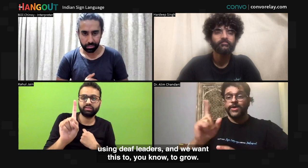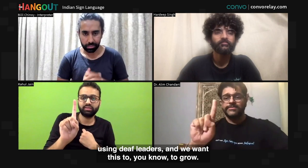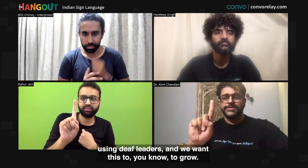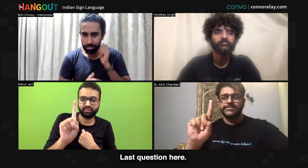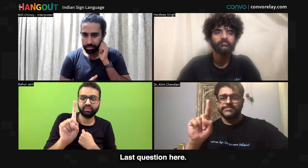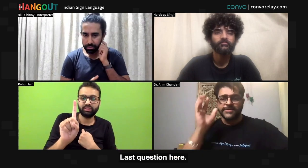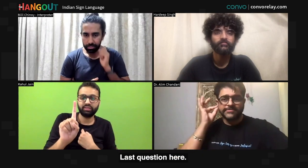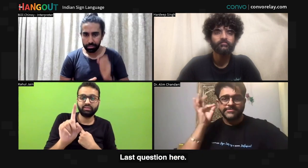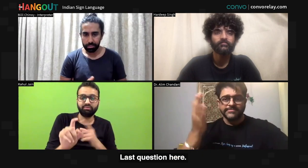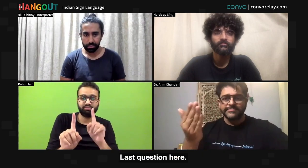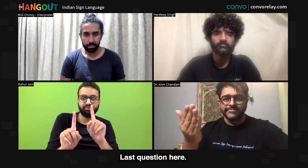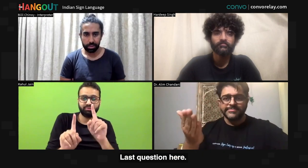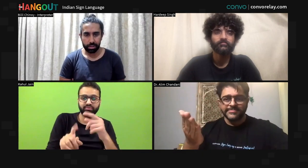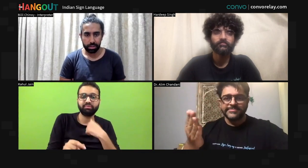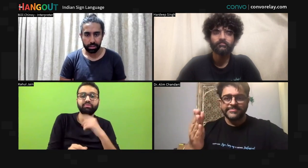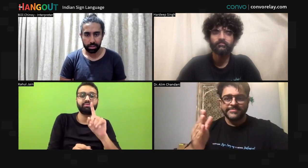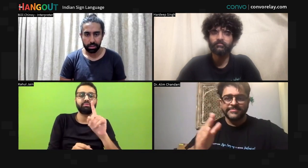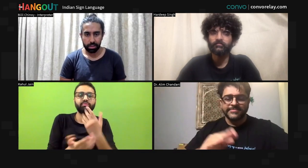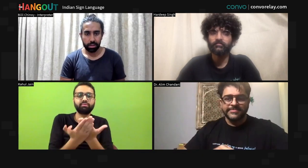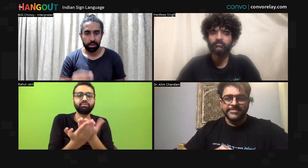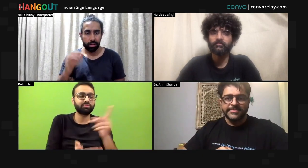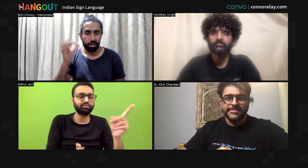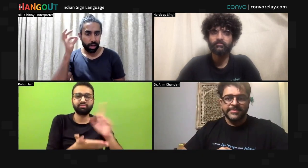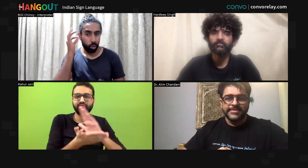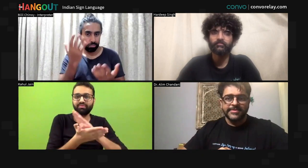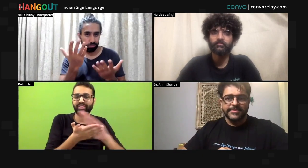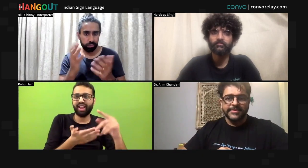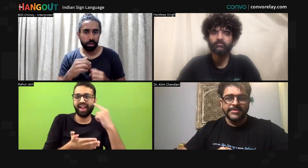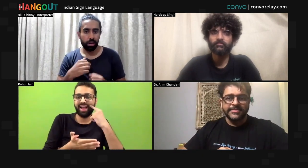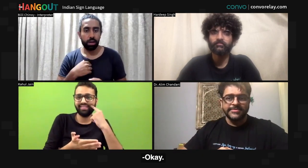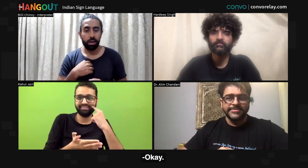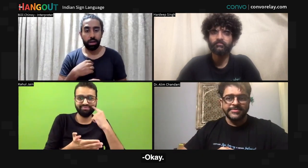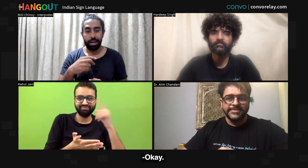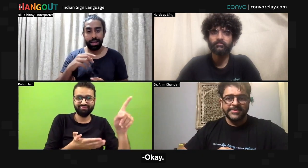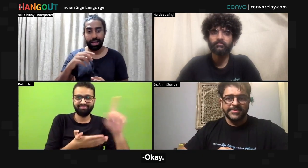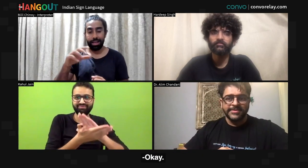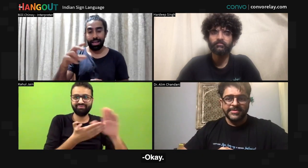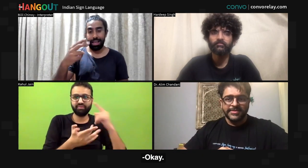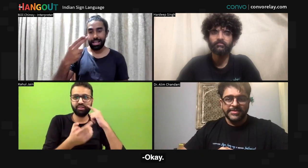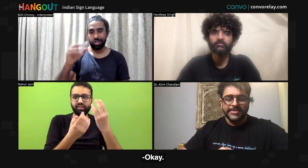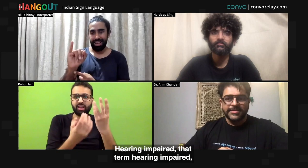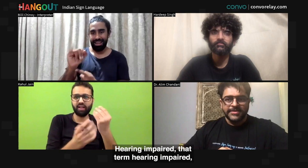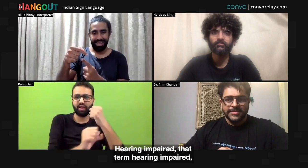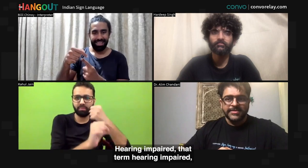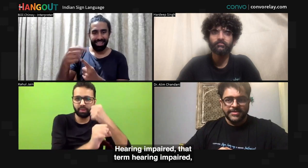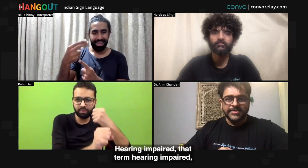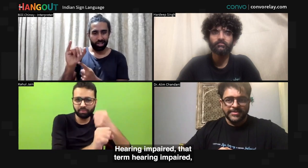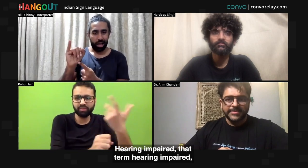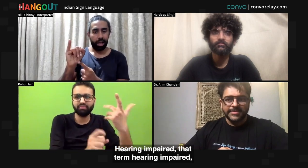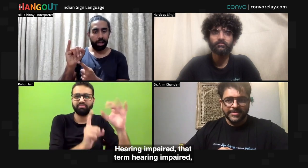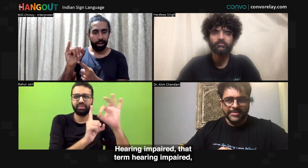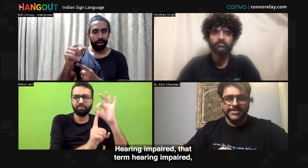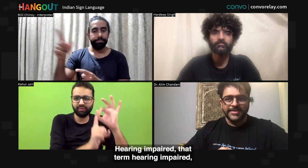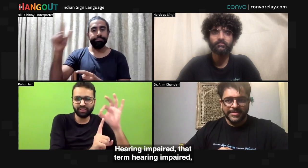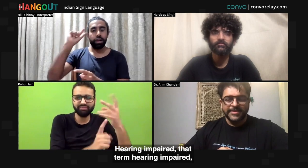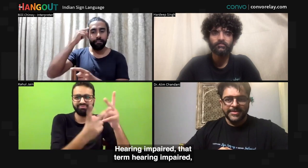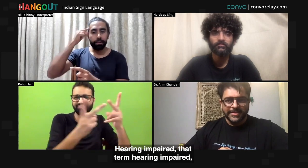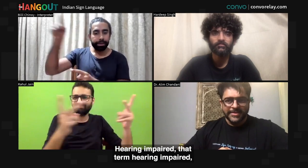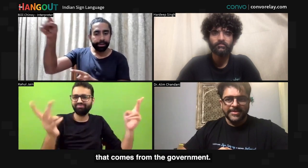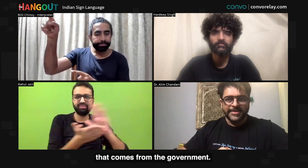uh, last question here. Um, oh, okay. Uh, hearing impaired, that term hearing impaired, um, that,